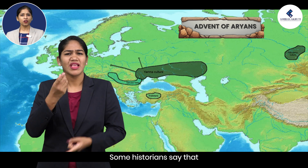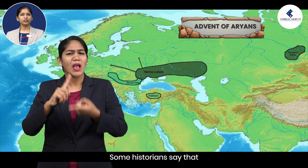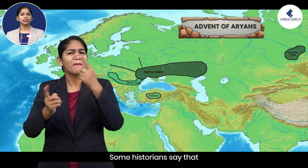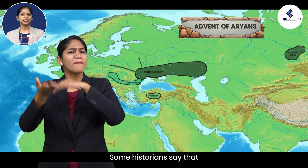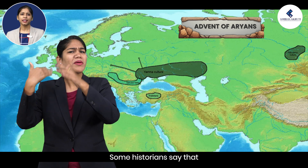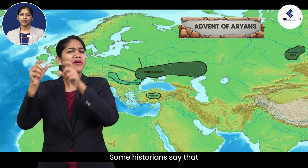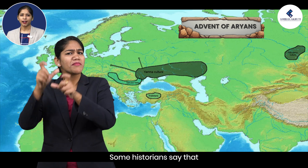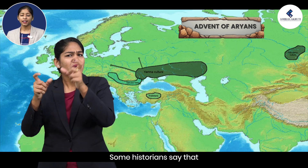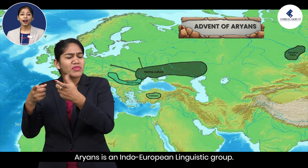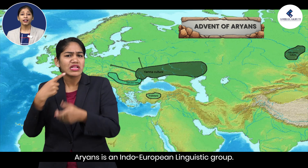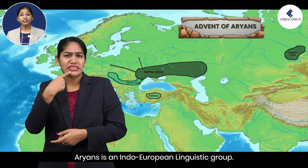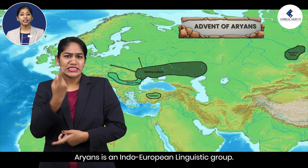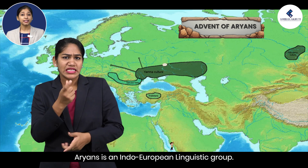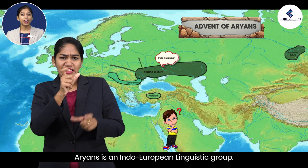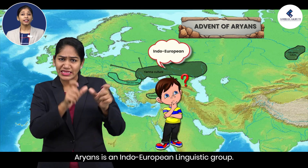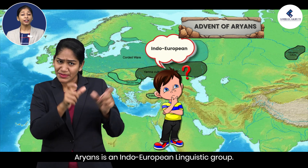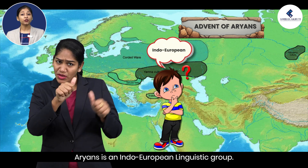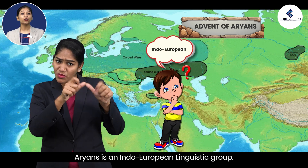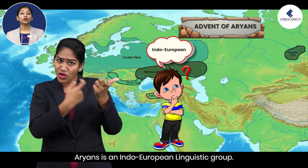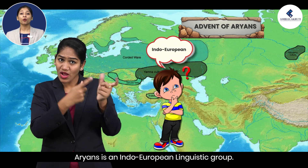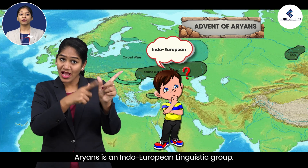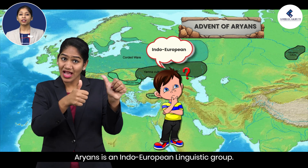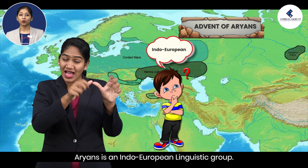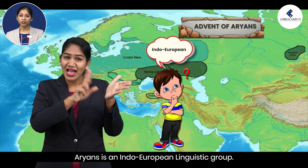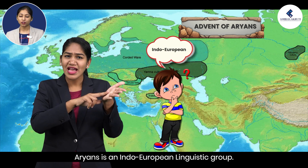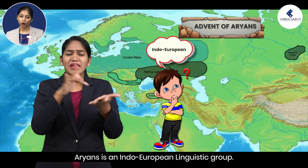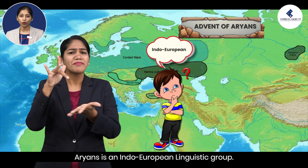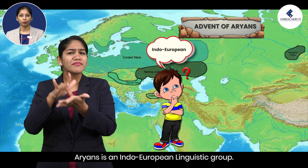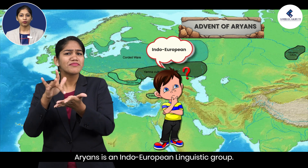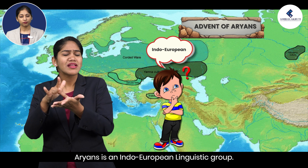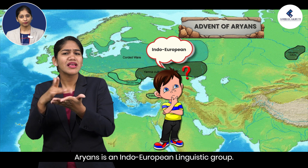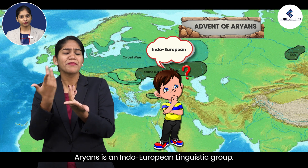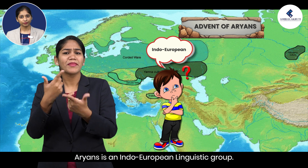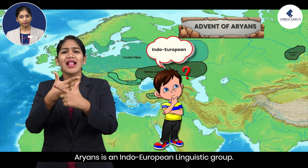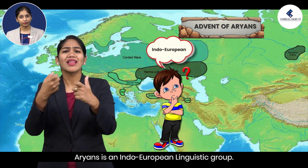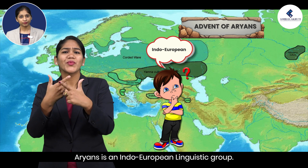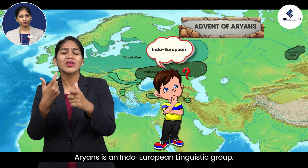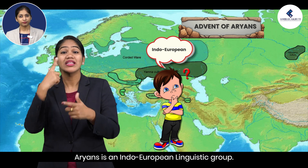Some historians say that Aryan is an Indo-European linguistic group.